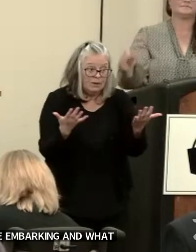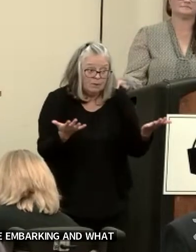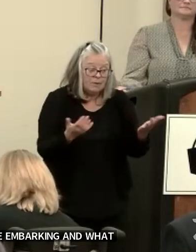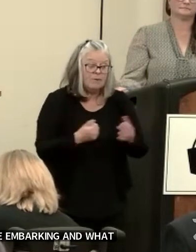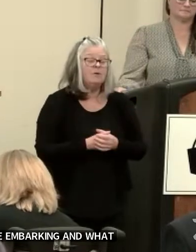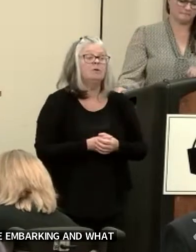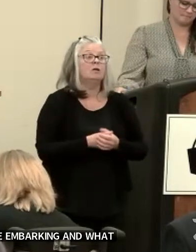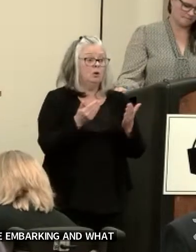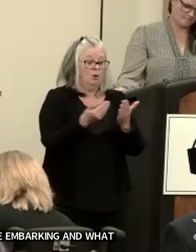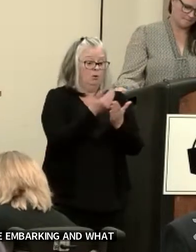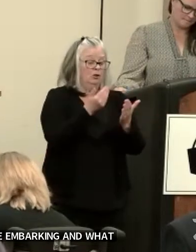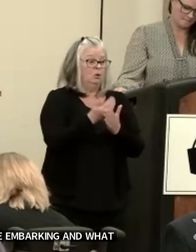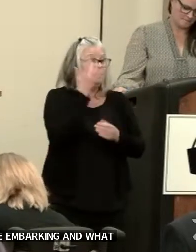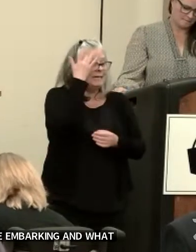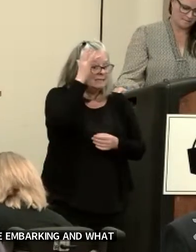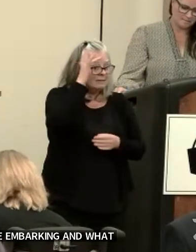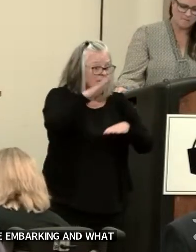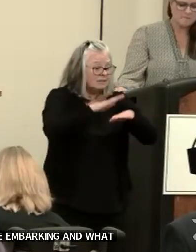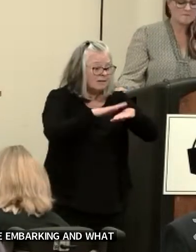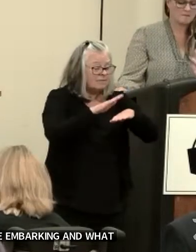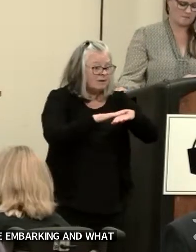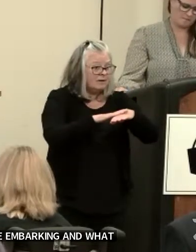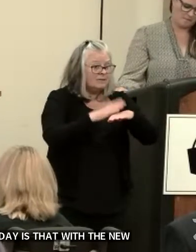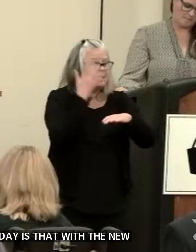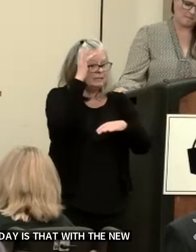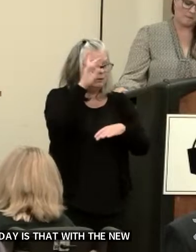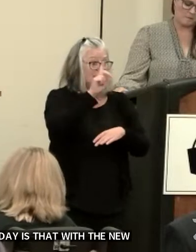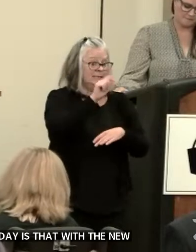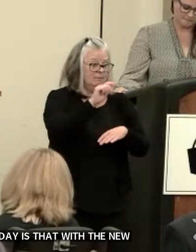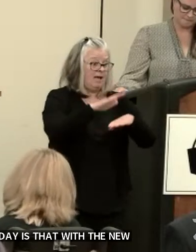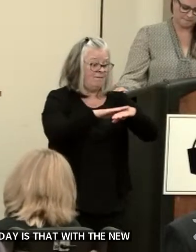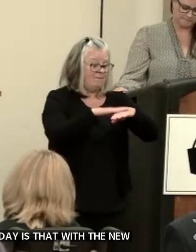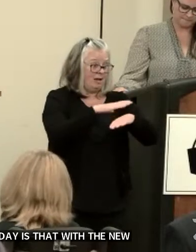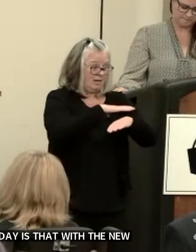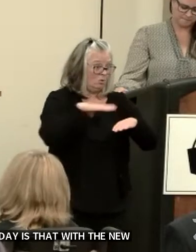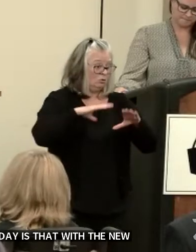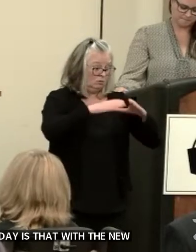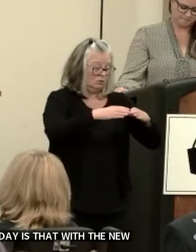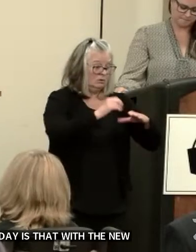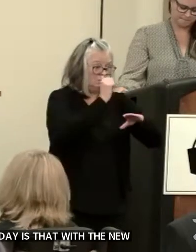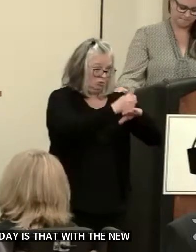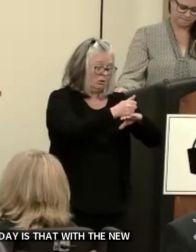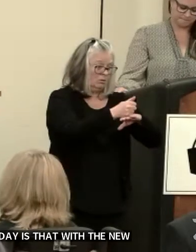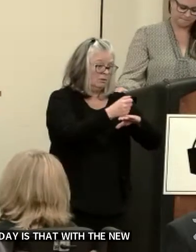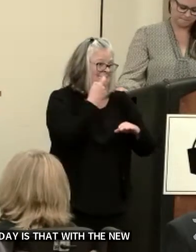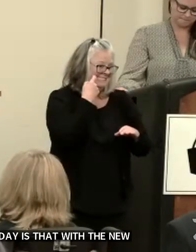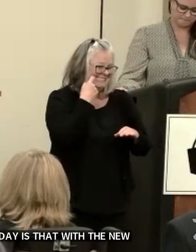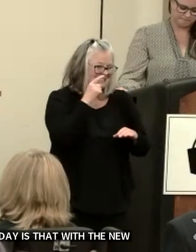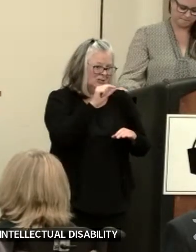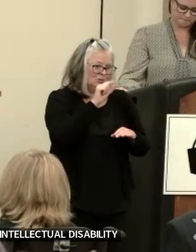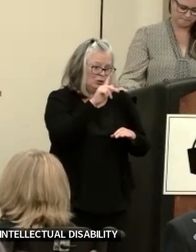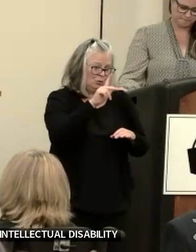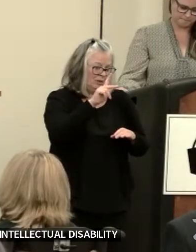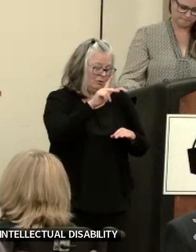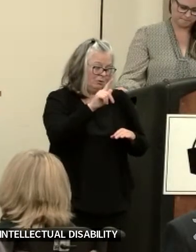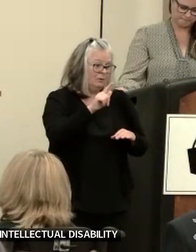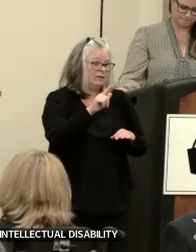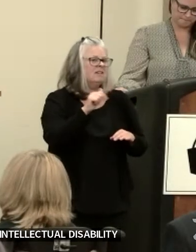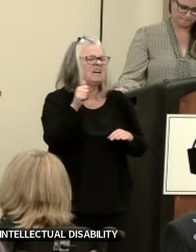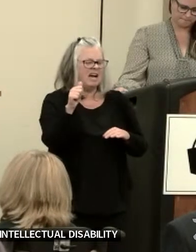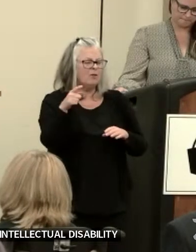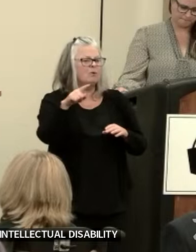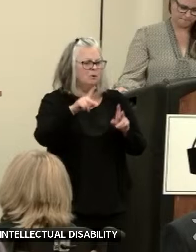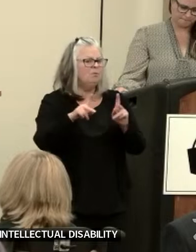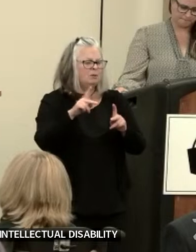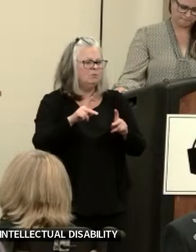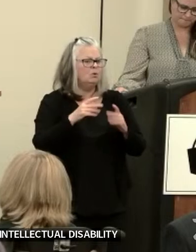with the new Intellectual Disability Advisory Council that was established earlier this year, and other stakeholders